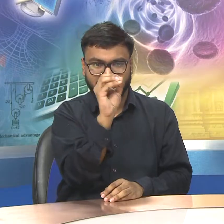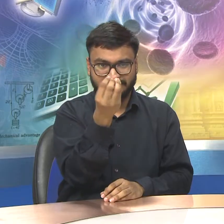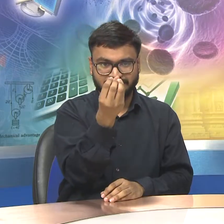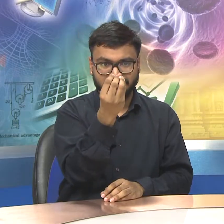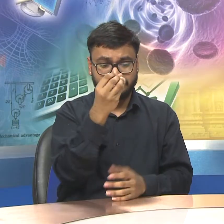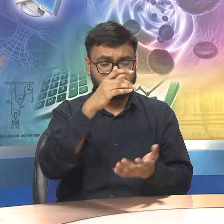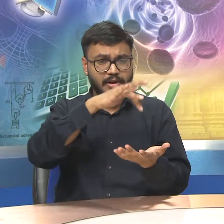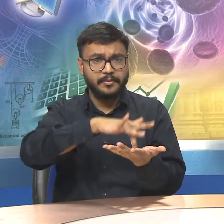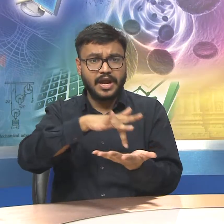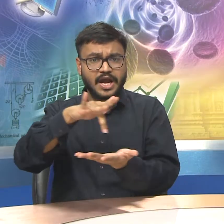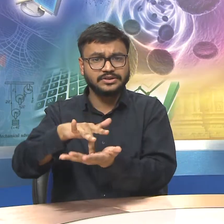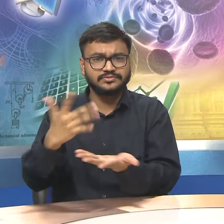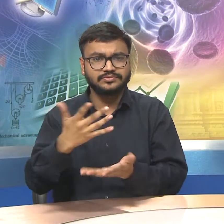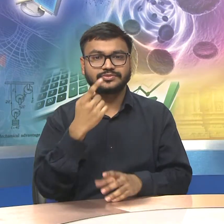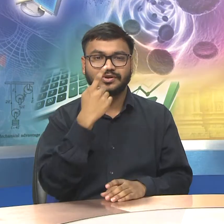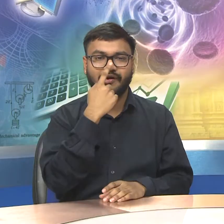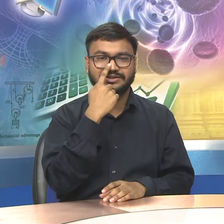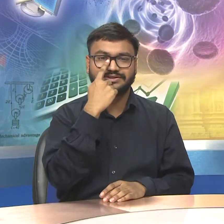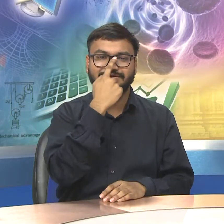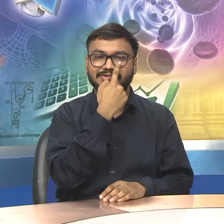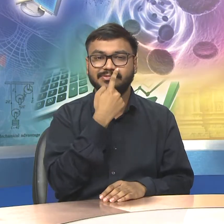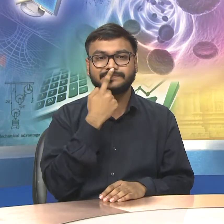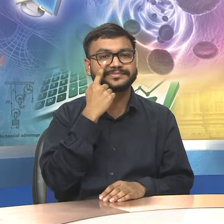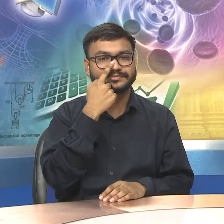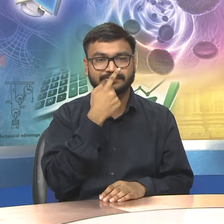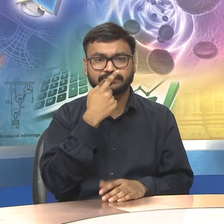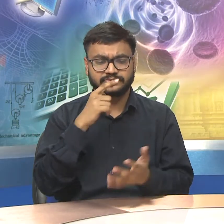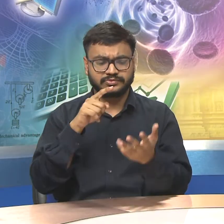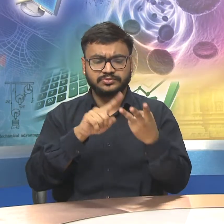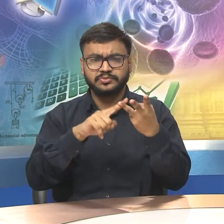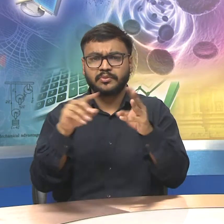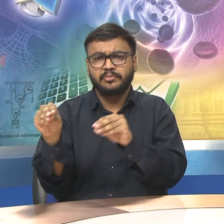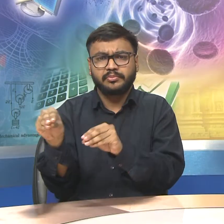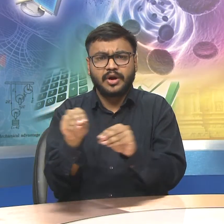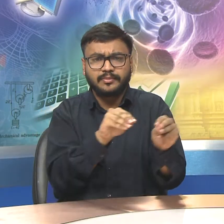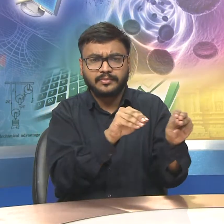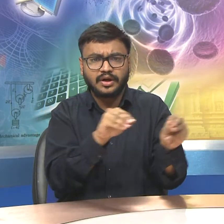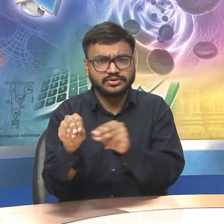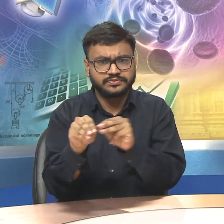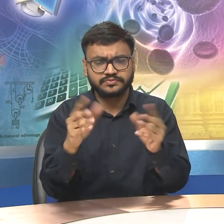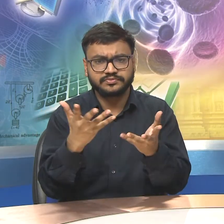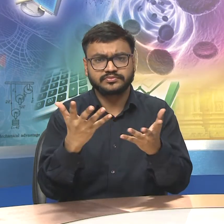handshake is flatto. Place of articulation, nose.